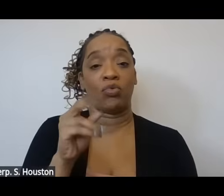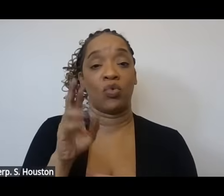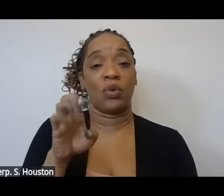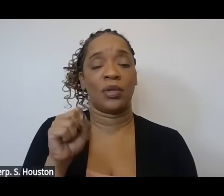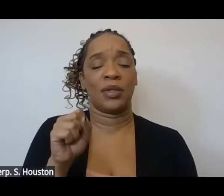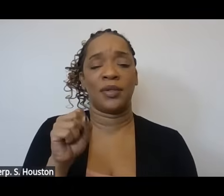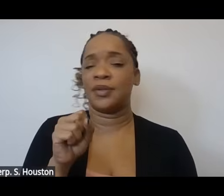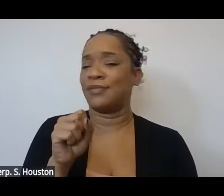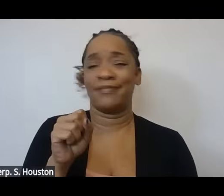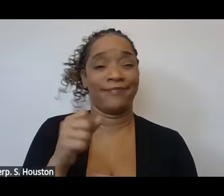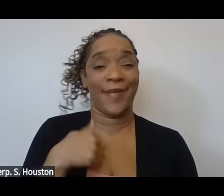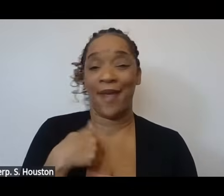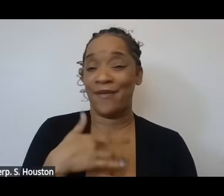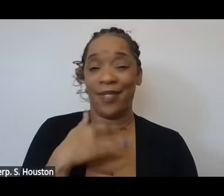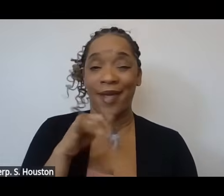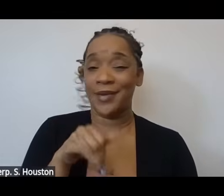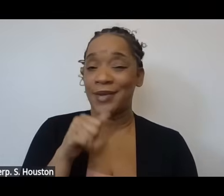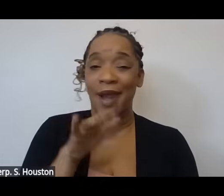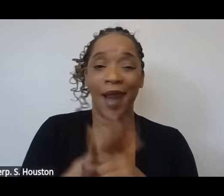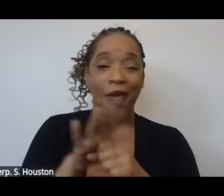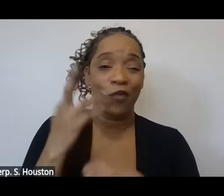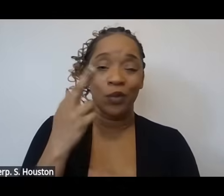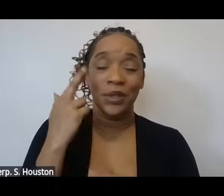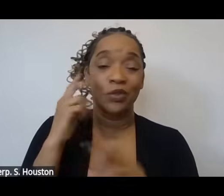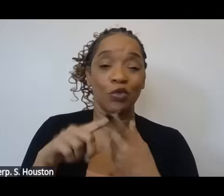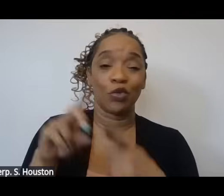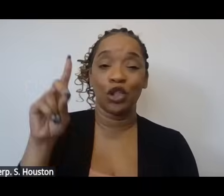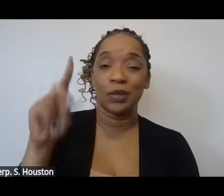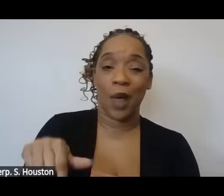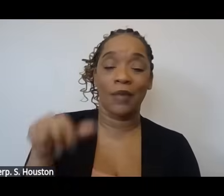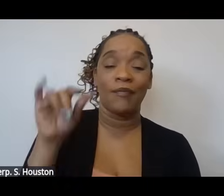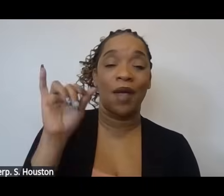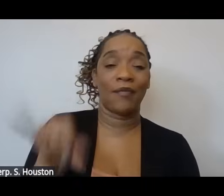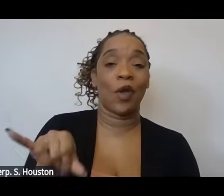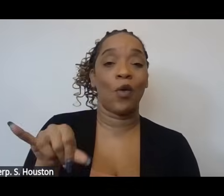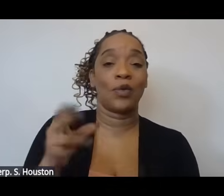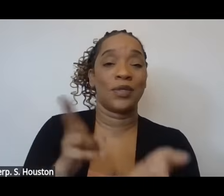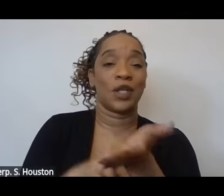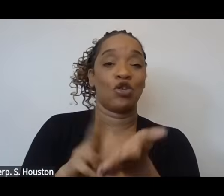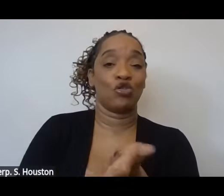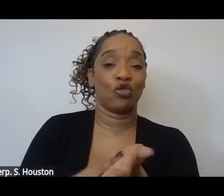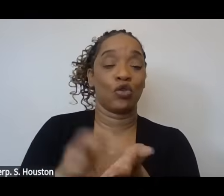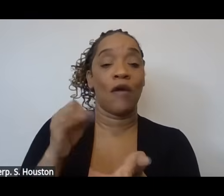to disqualify the signatures of those voters who